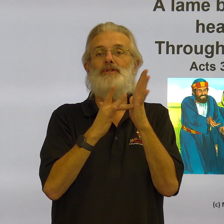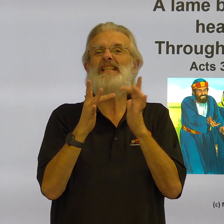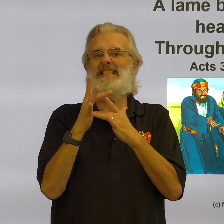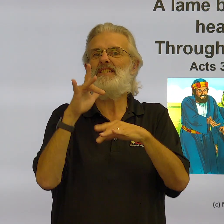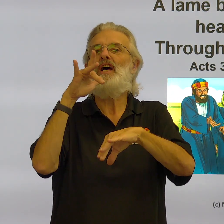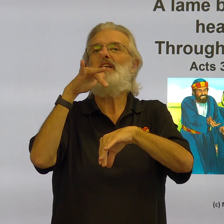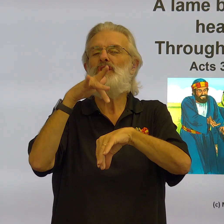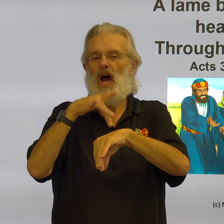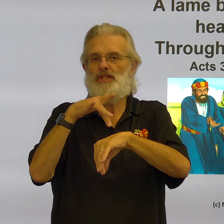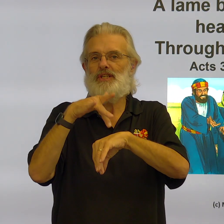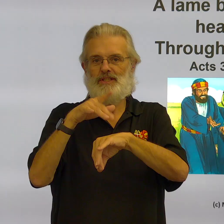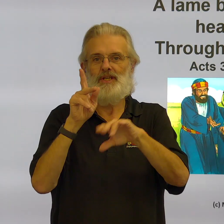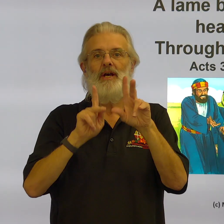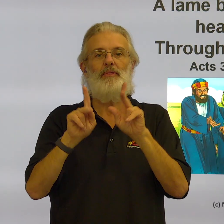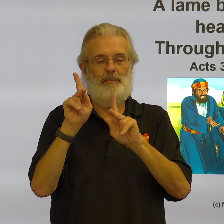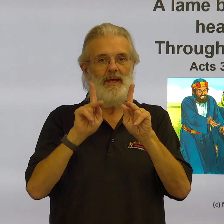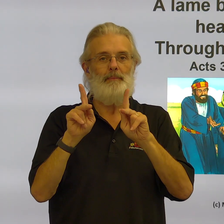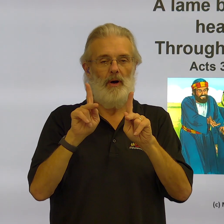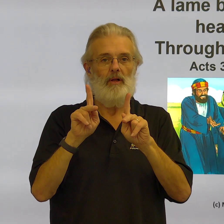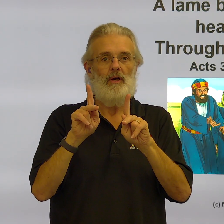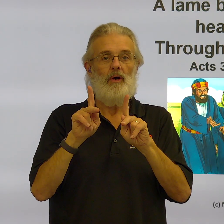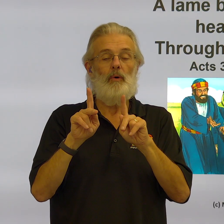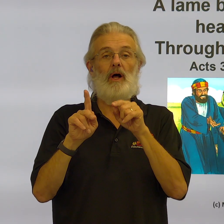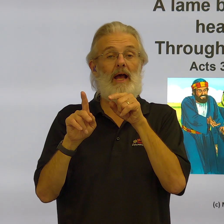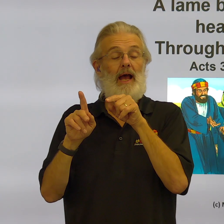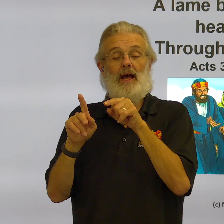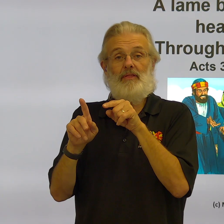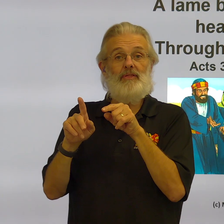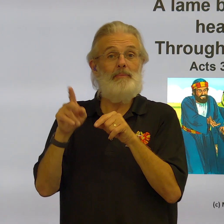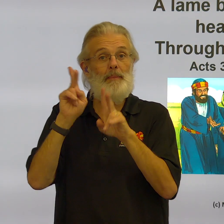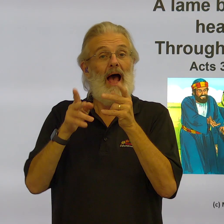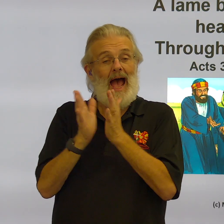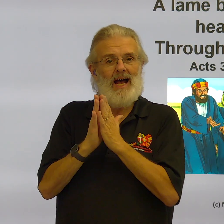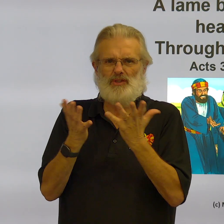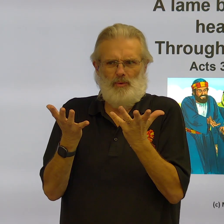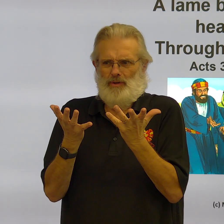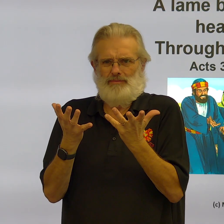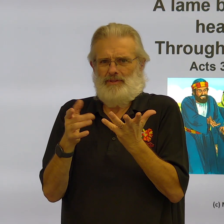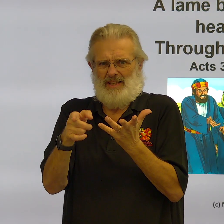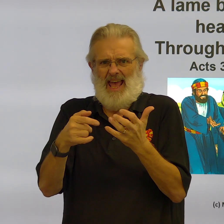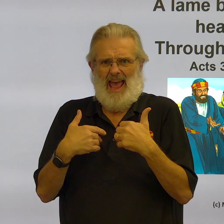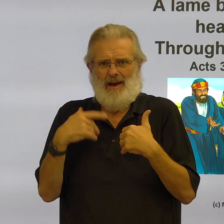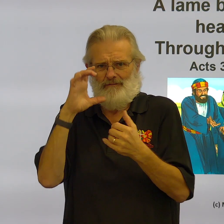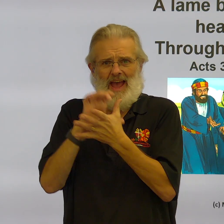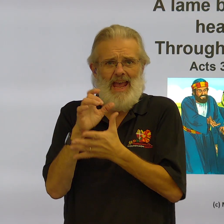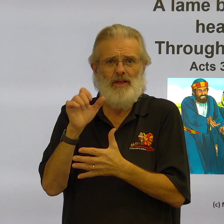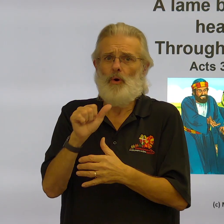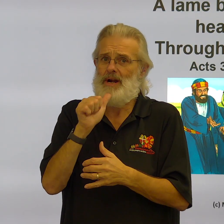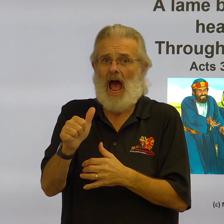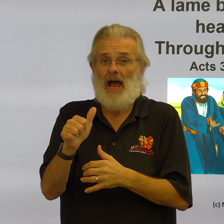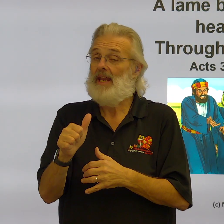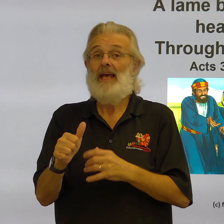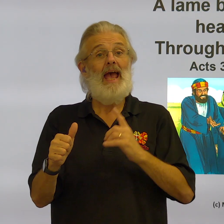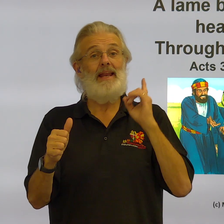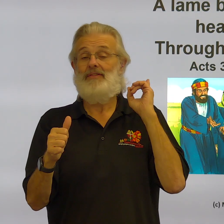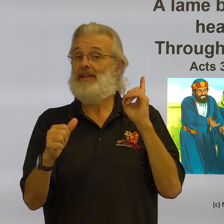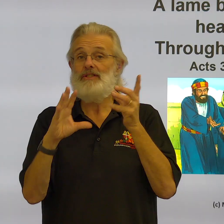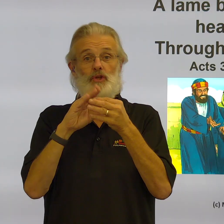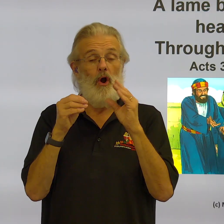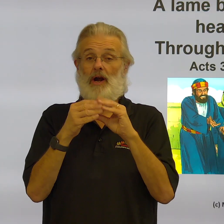Jesus touches the people. Well, people ask, well, did they have faith or not? And in this story, it